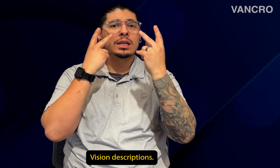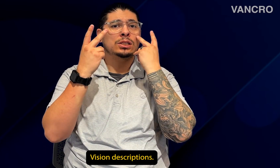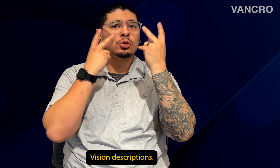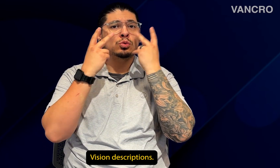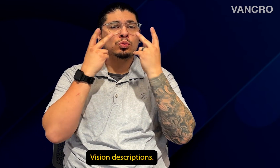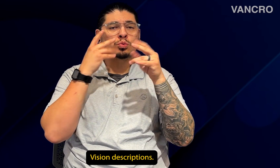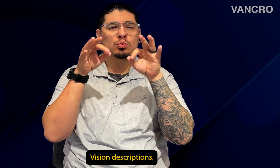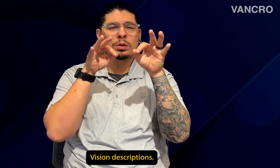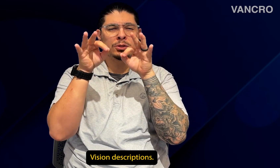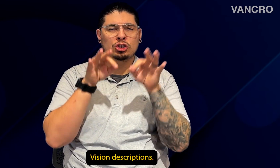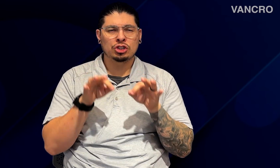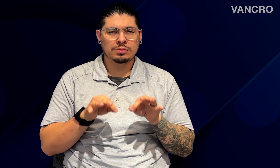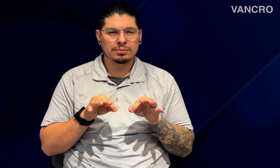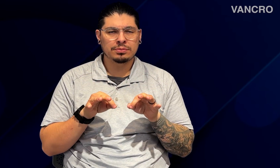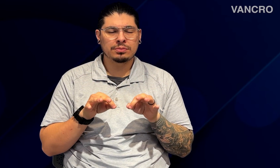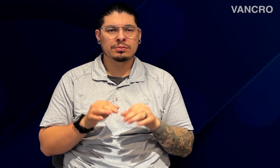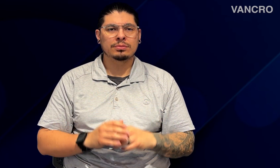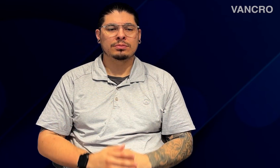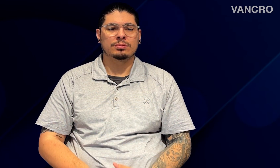Vision descriptions.